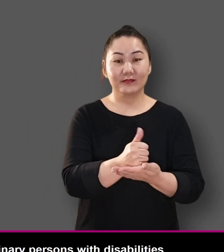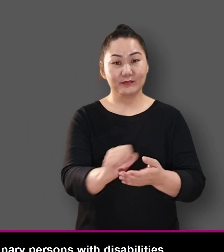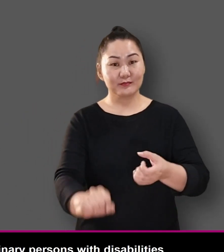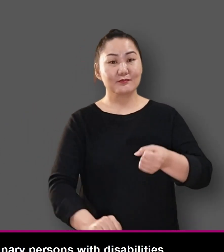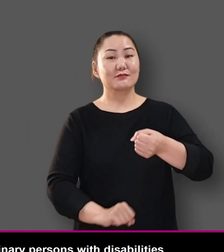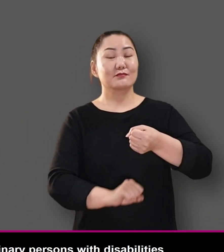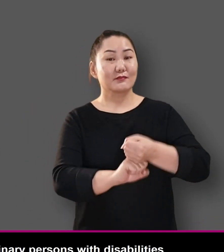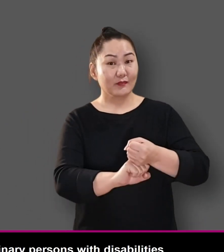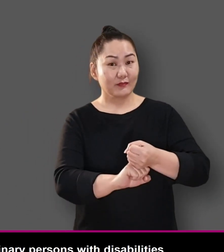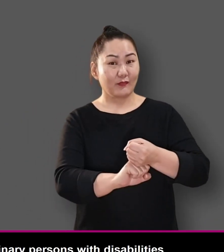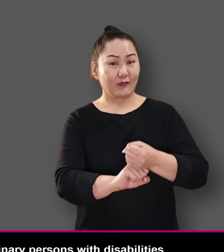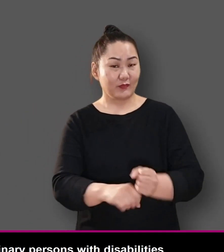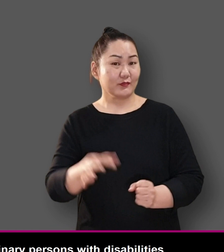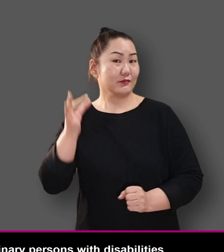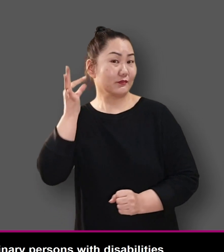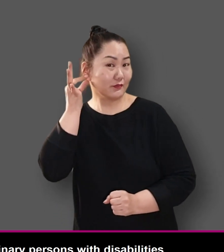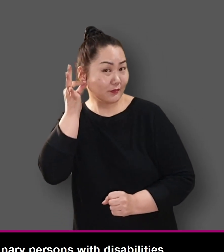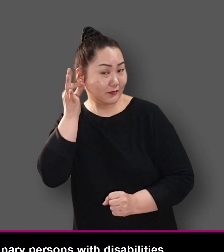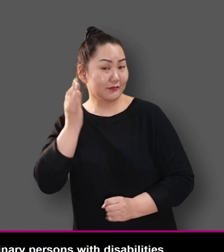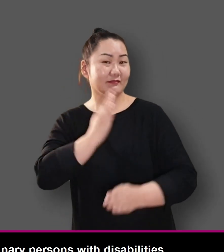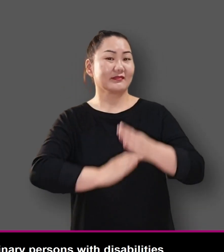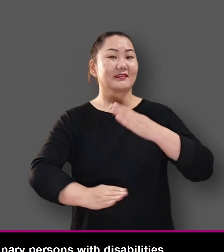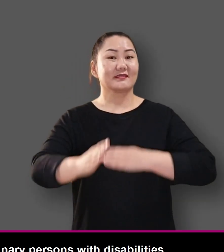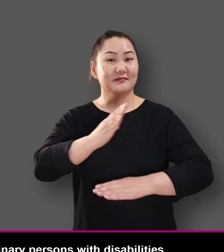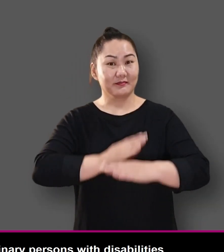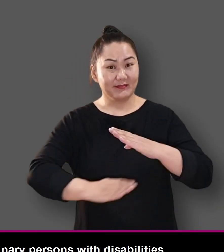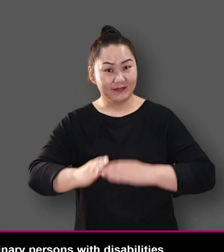Women, girls, and non-binary persons with disabilities